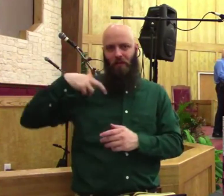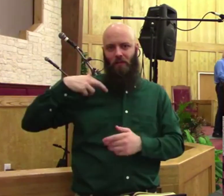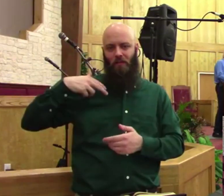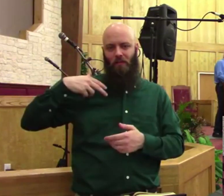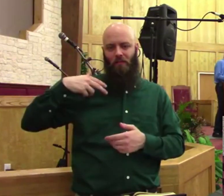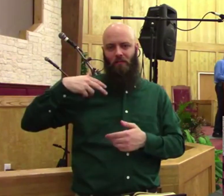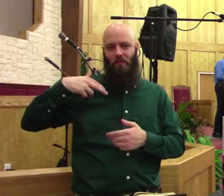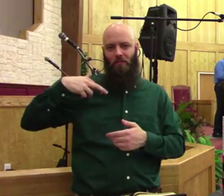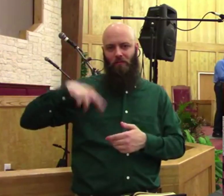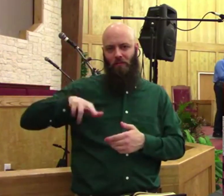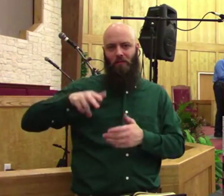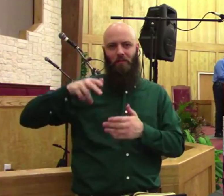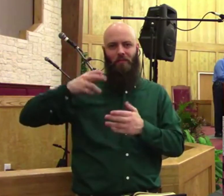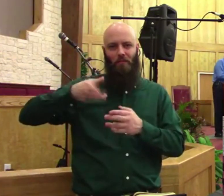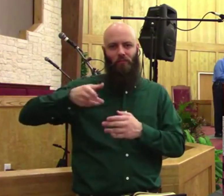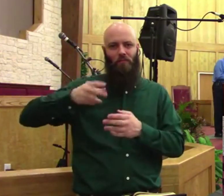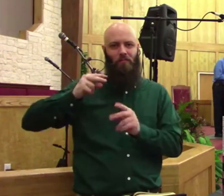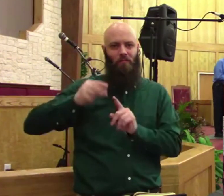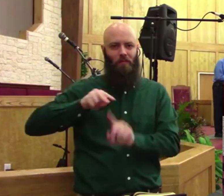verse 1.